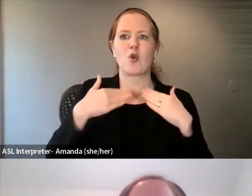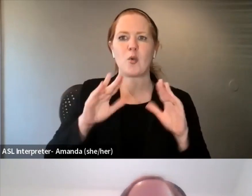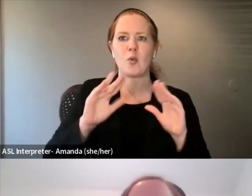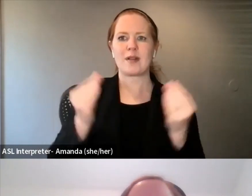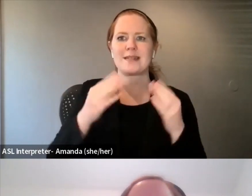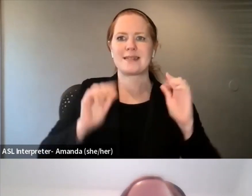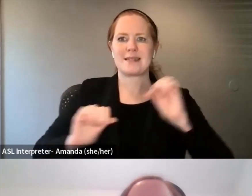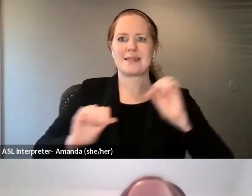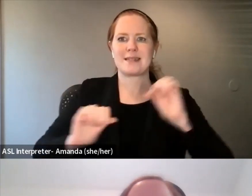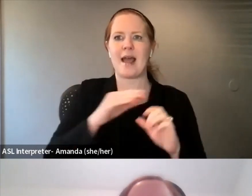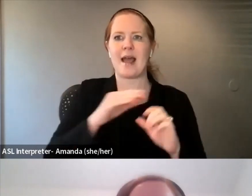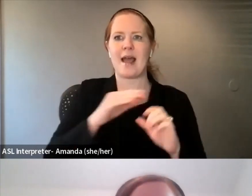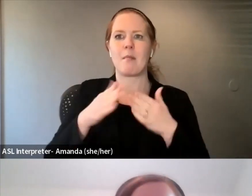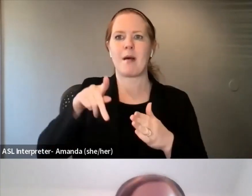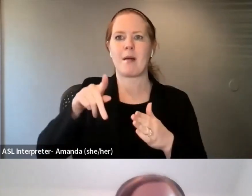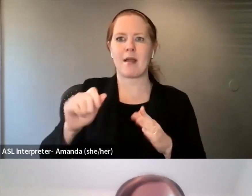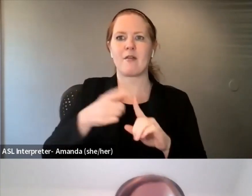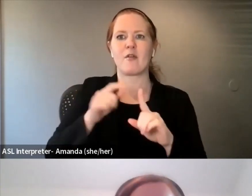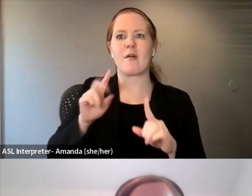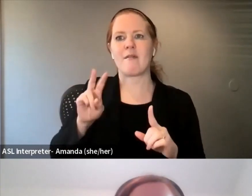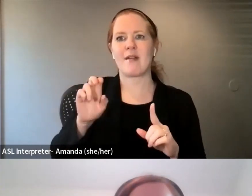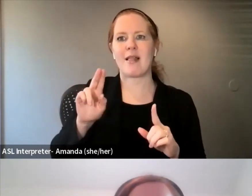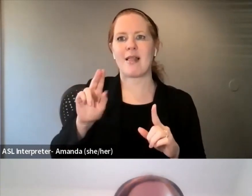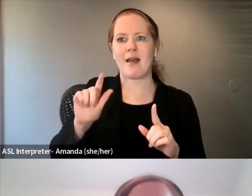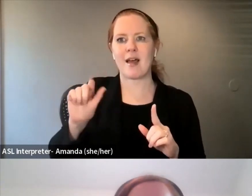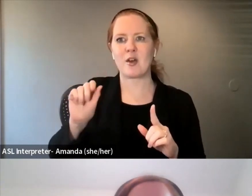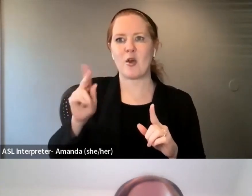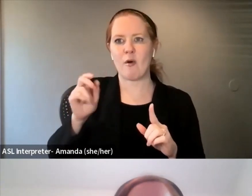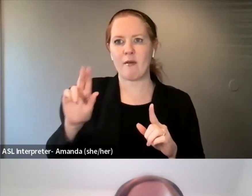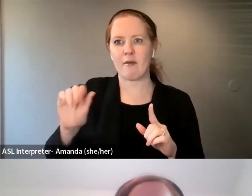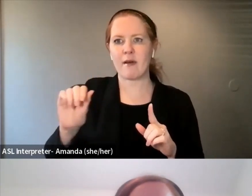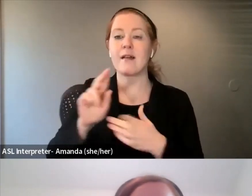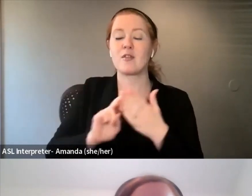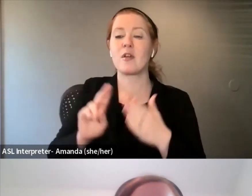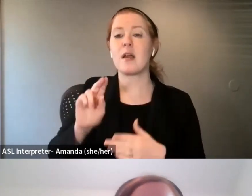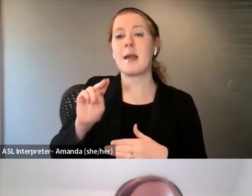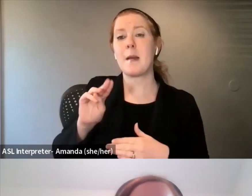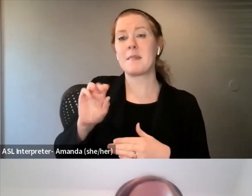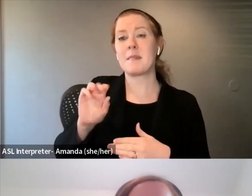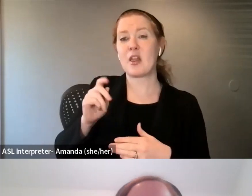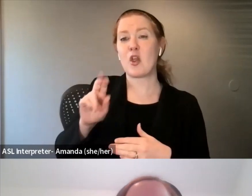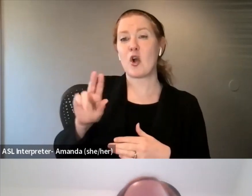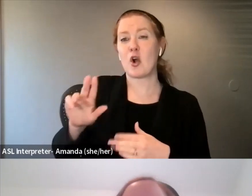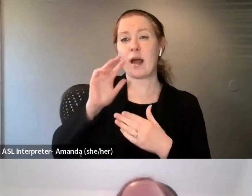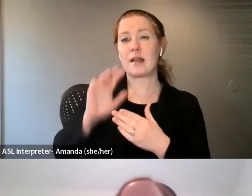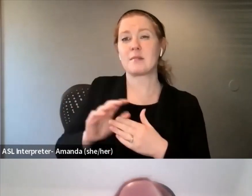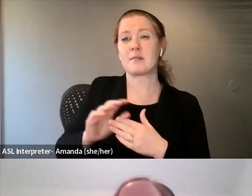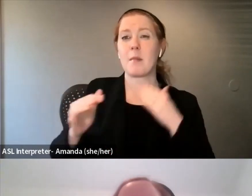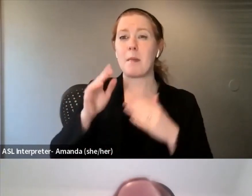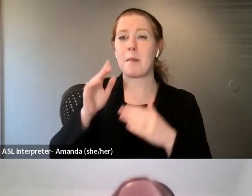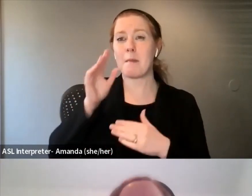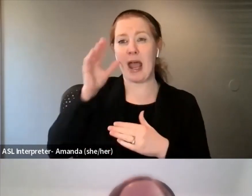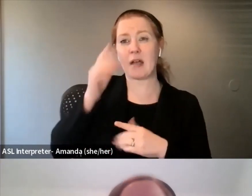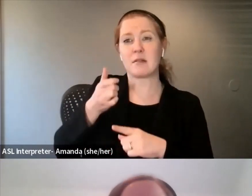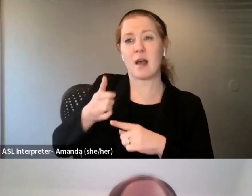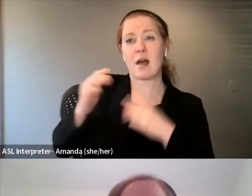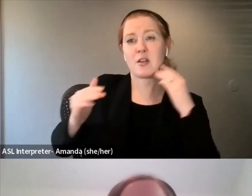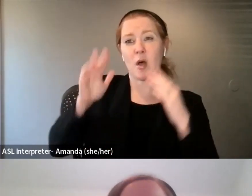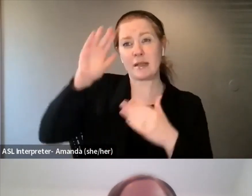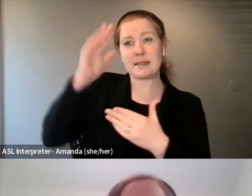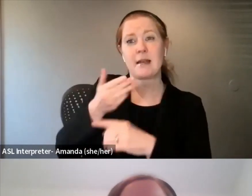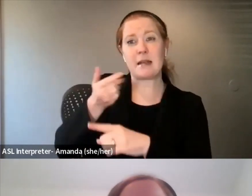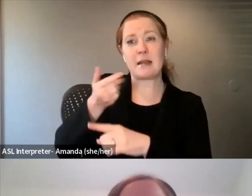Public Administration from Villanova University. Ms. Thaler and her husband are the parents of an adult son with developmental disabilities.